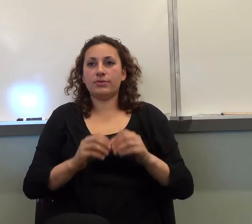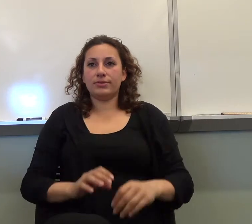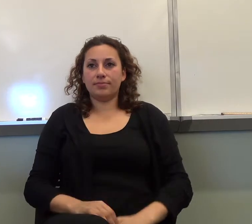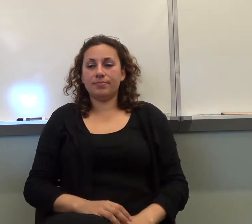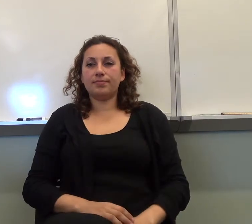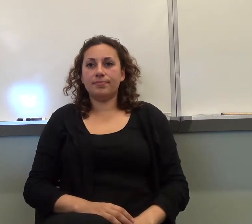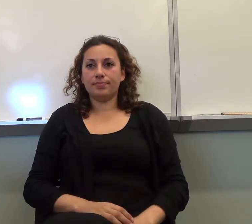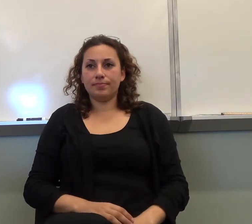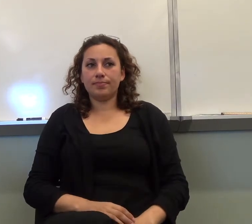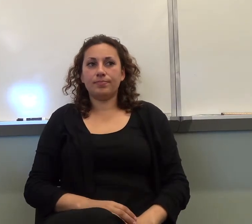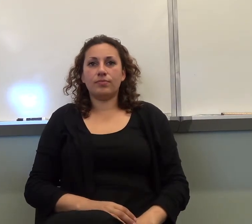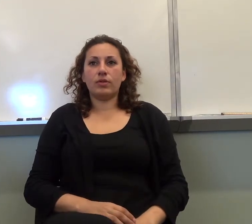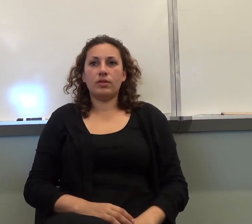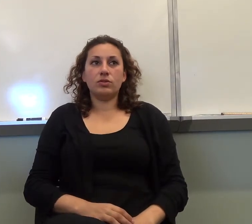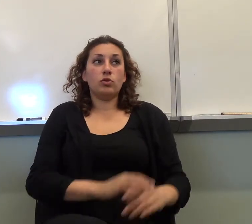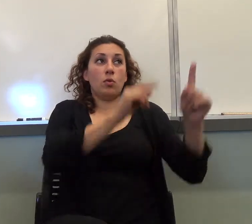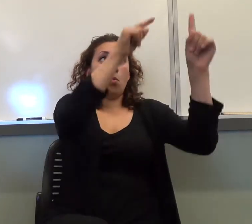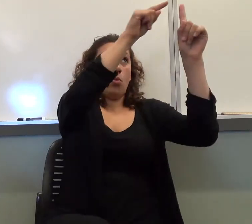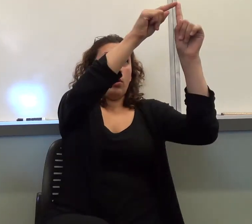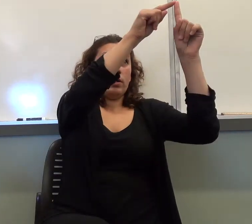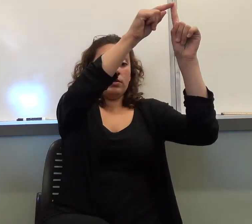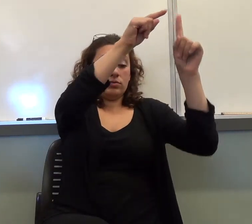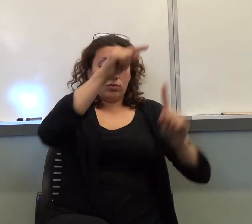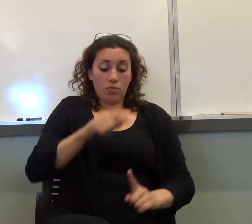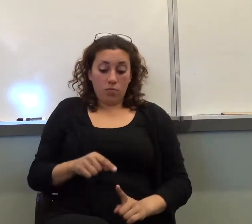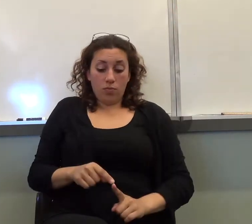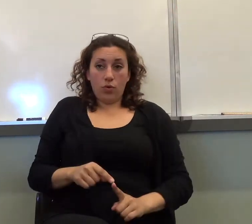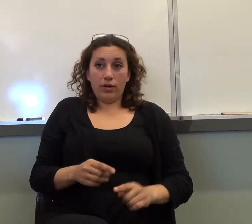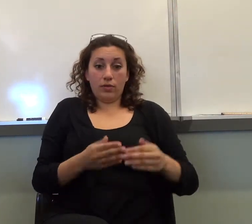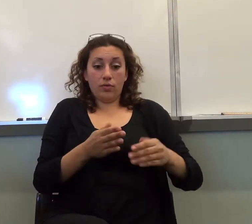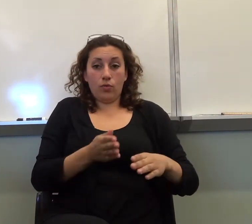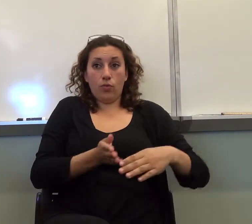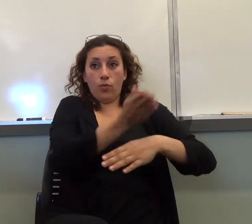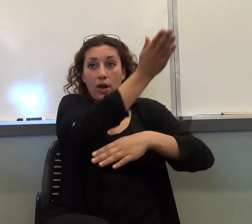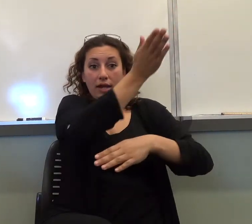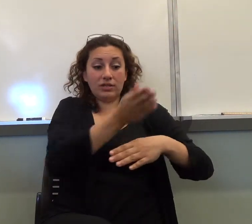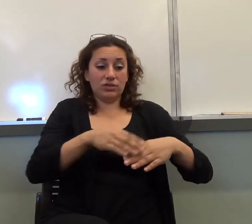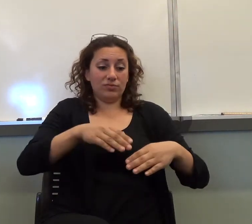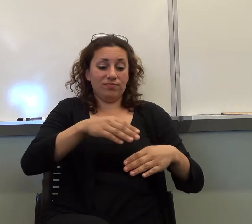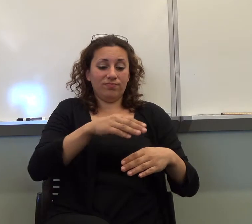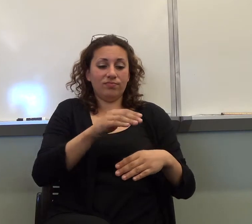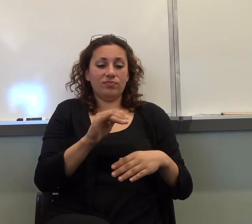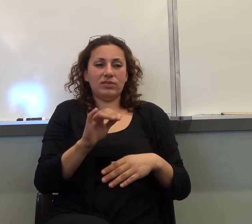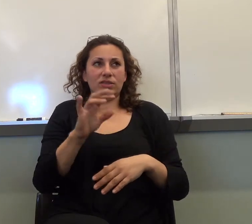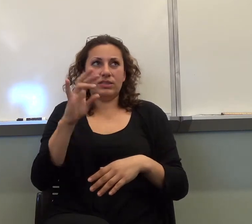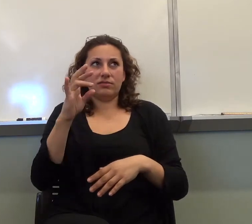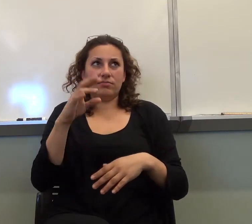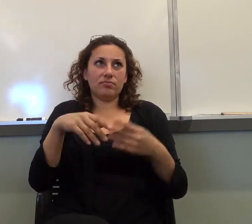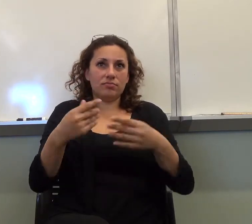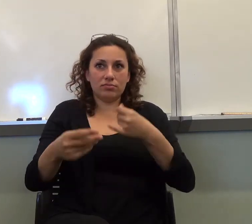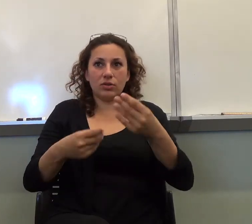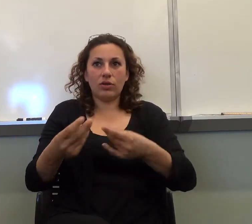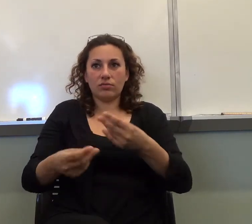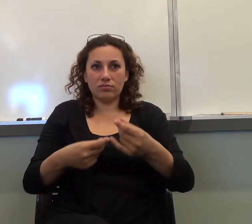And that's 17, 10, 12, 8, 14, and 6.